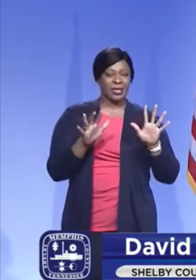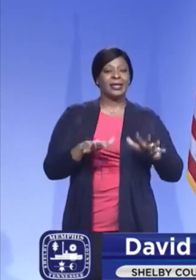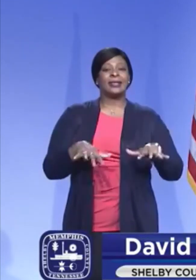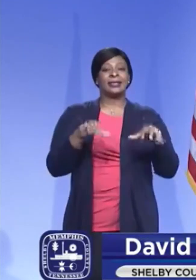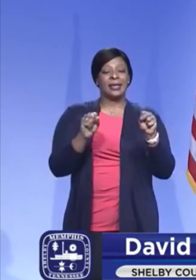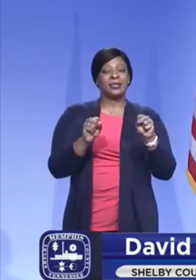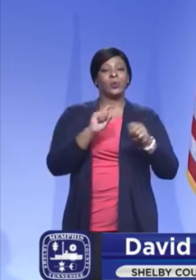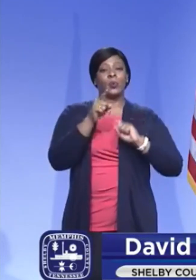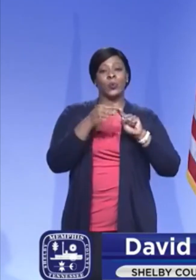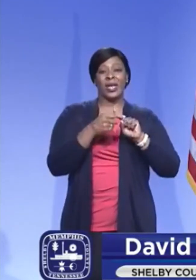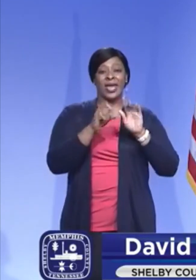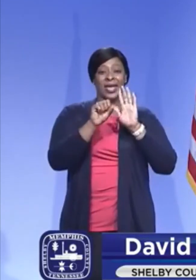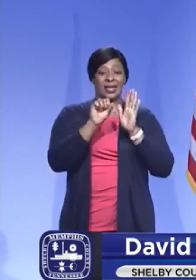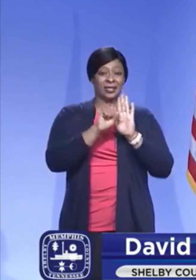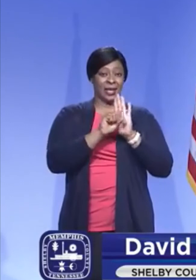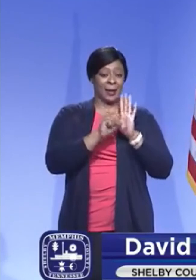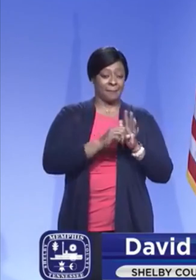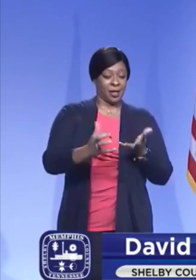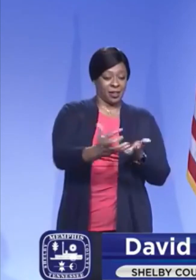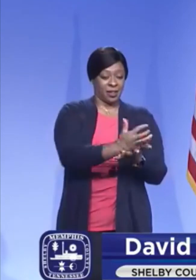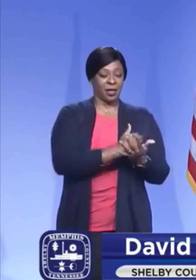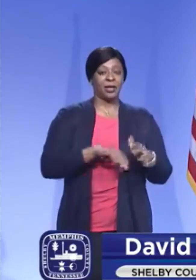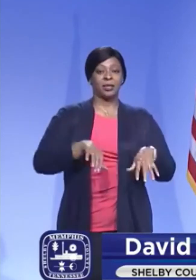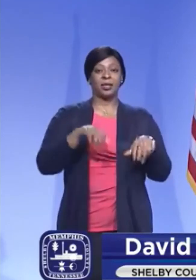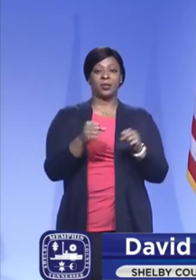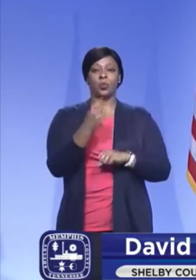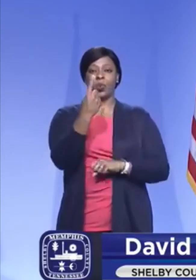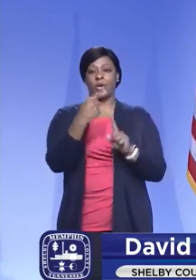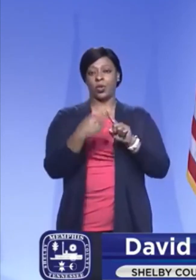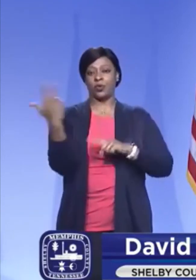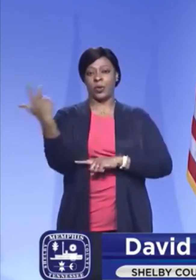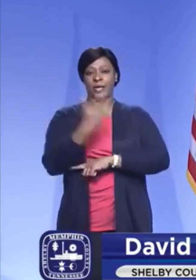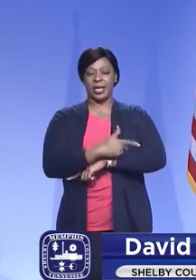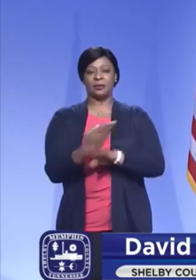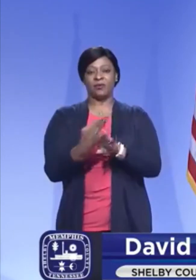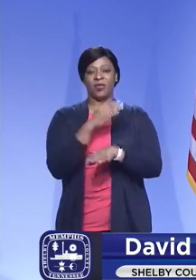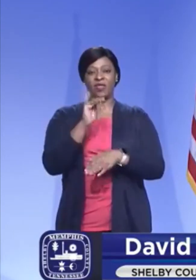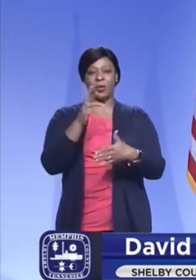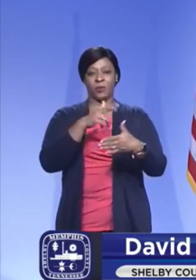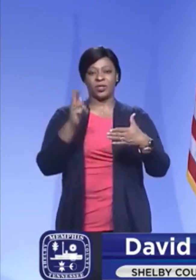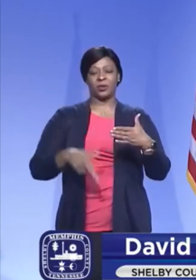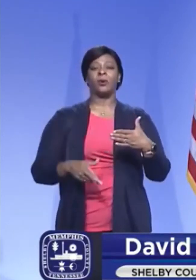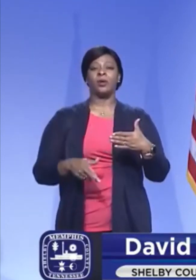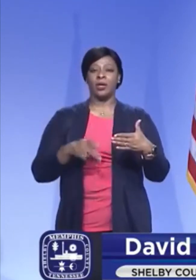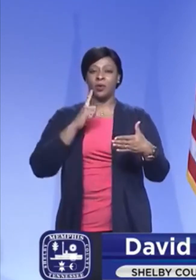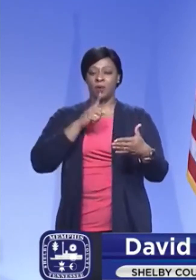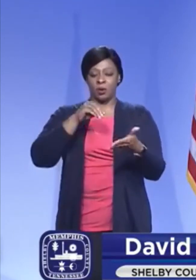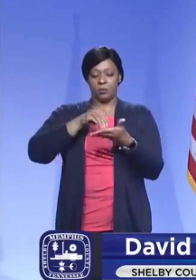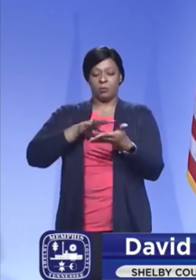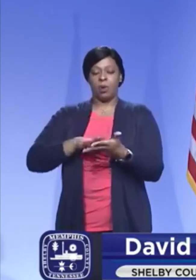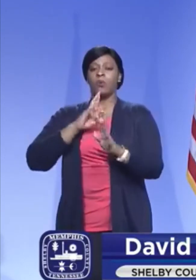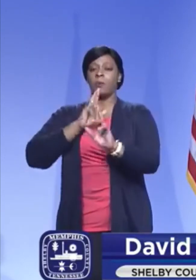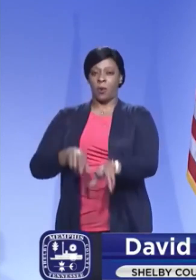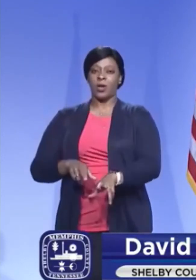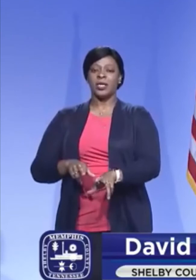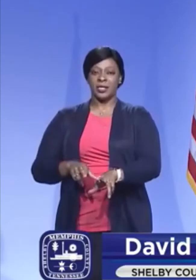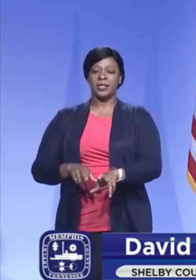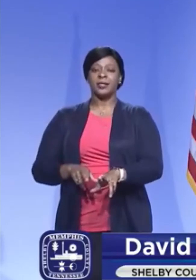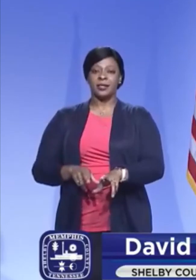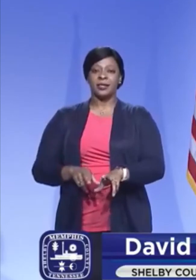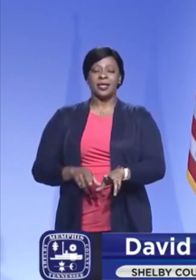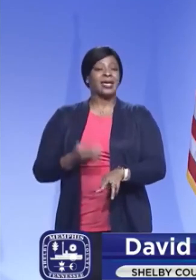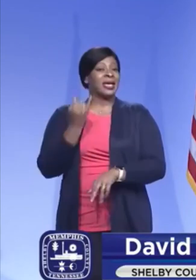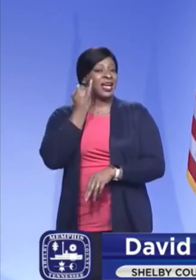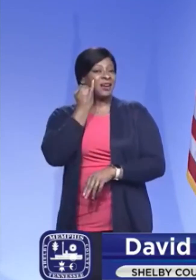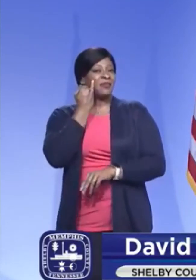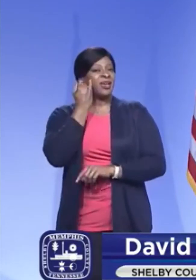once the sample is collected, it takes 1 to 3 days before that result is reported. So if you